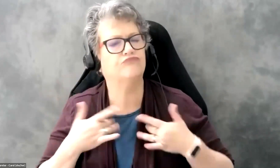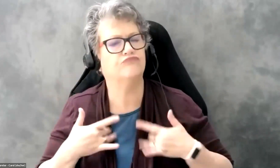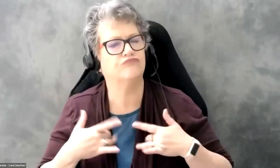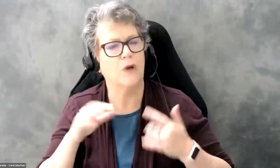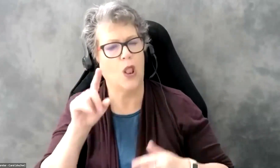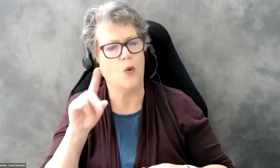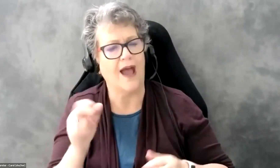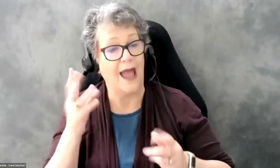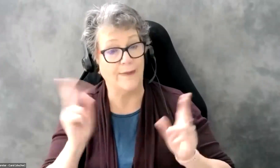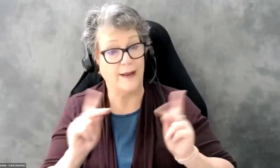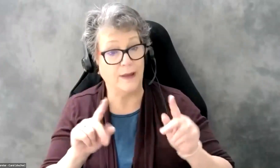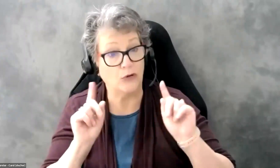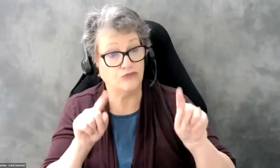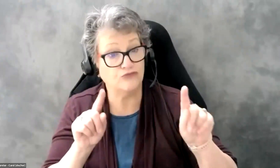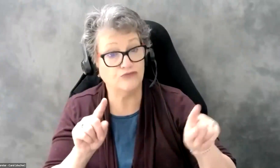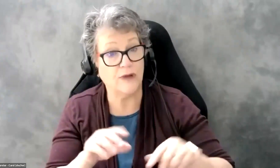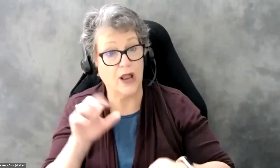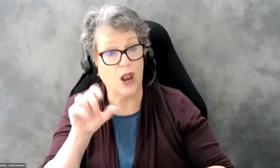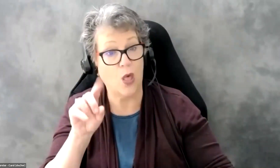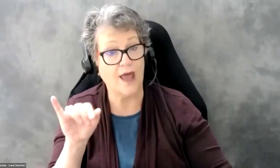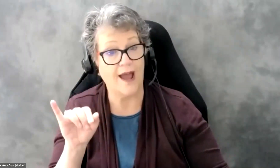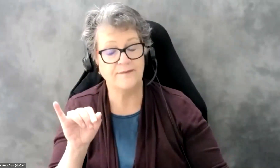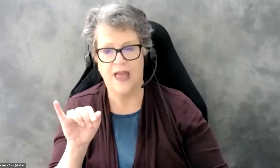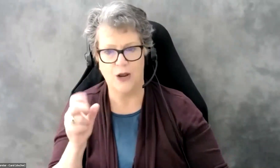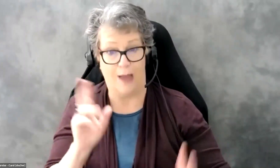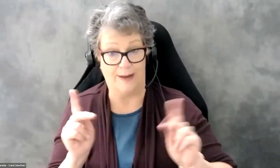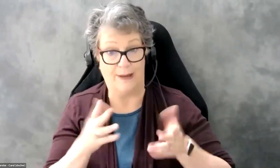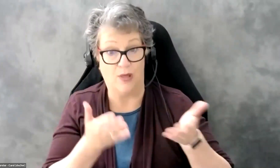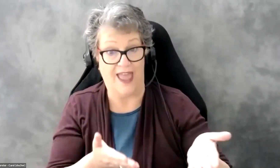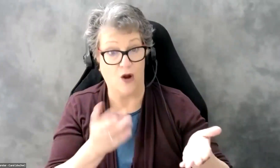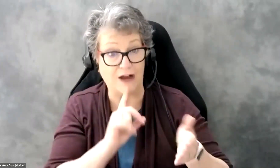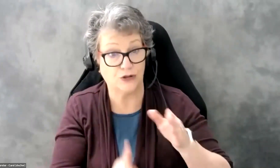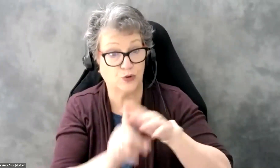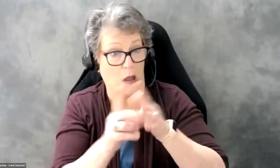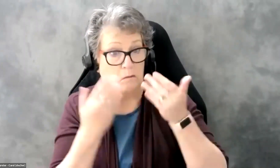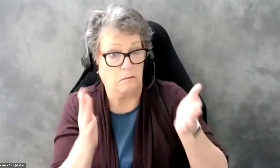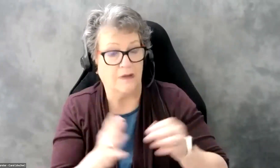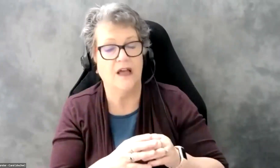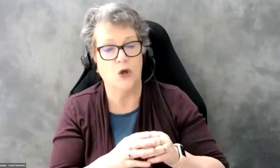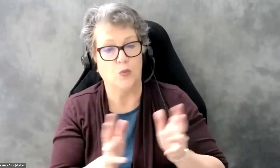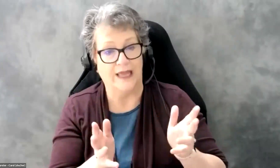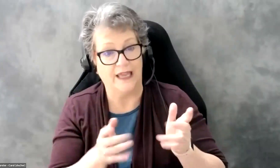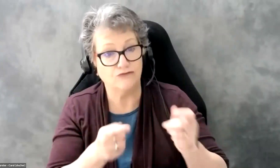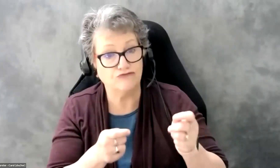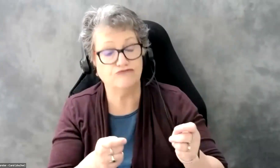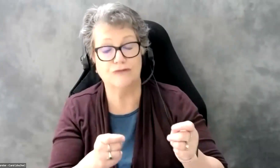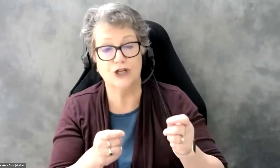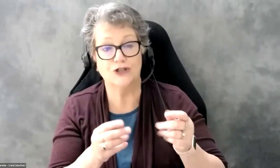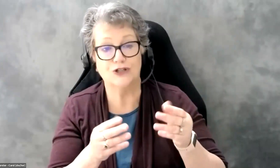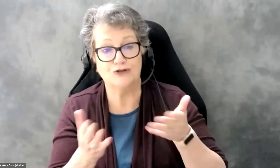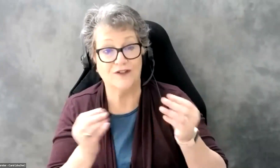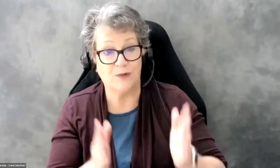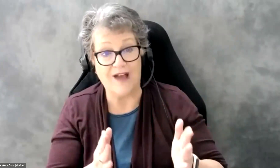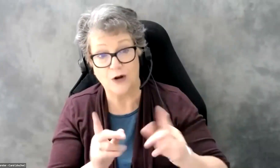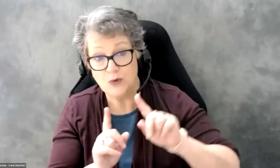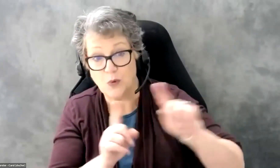how many folks attended? I don't know if anyone that is here right now was there. We did encourage service providers to participate in both of them, especially if they